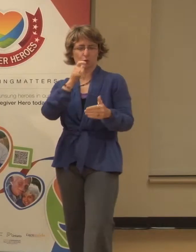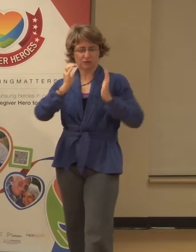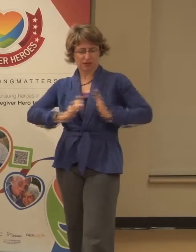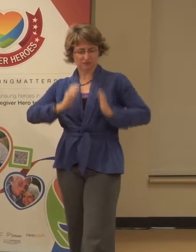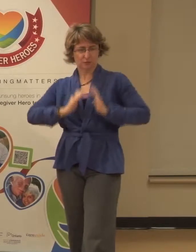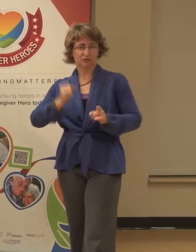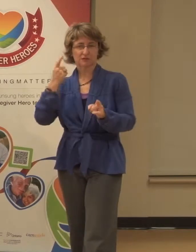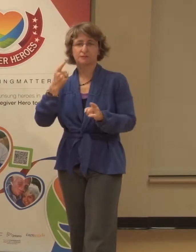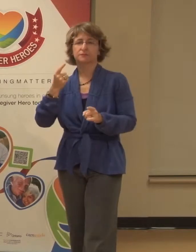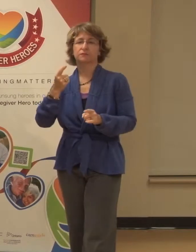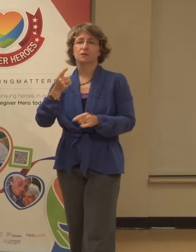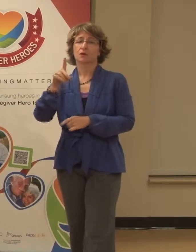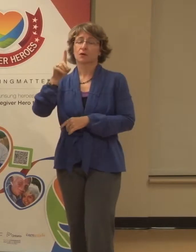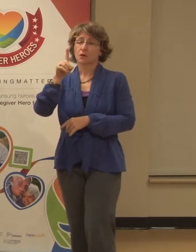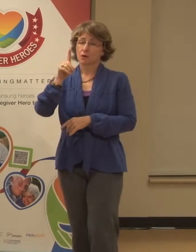we also serve